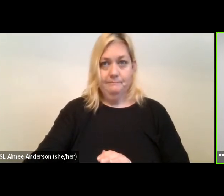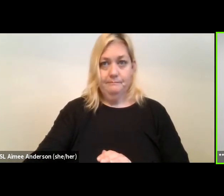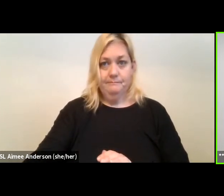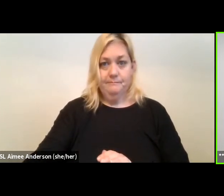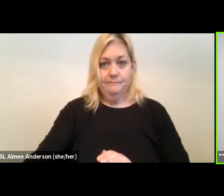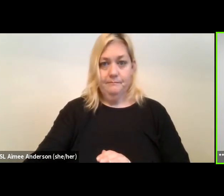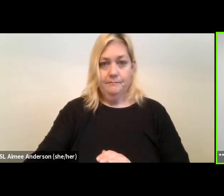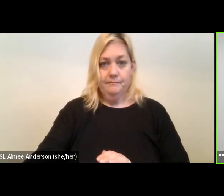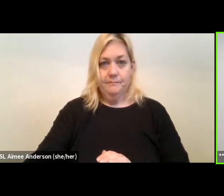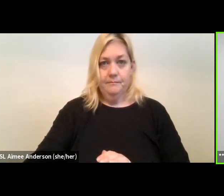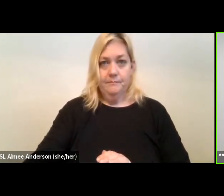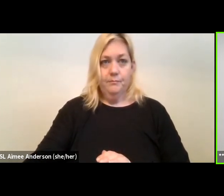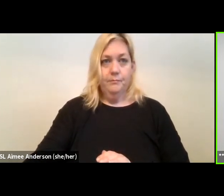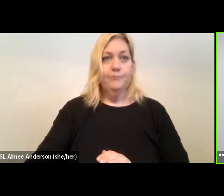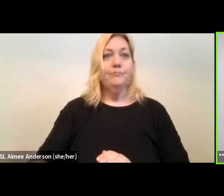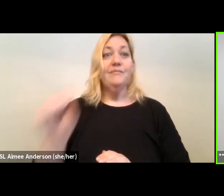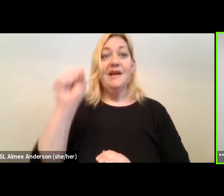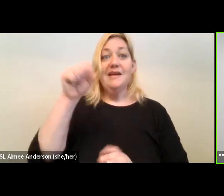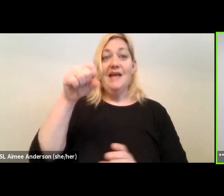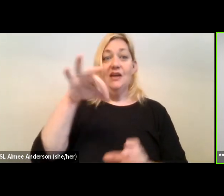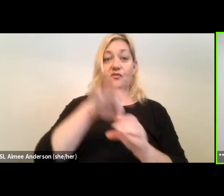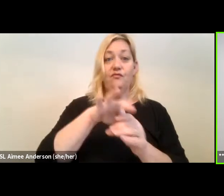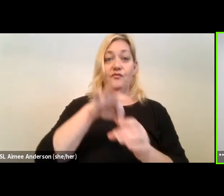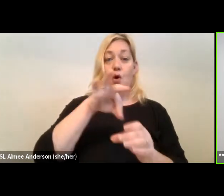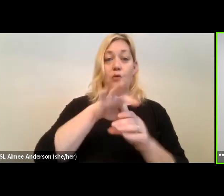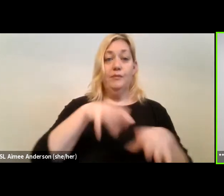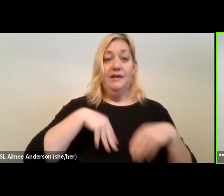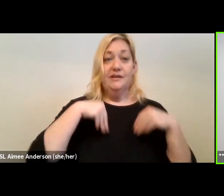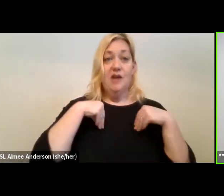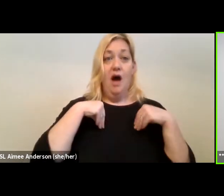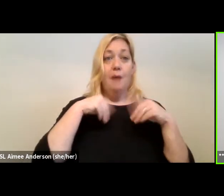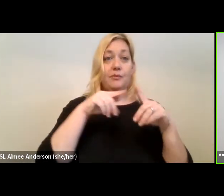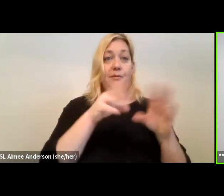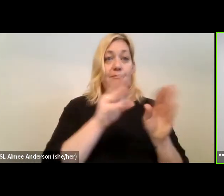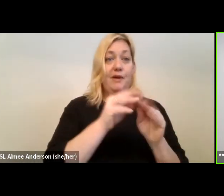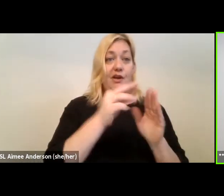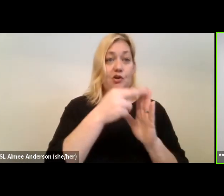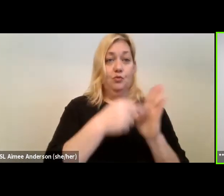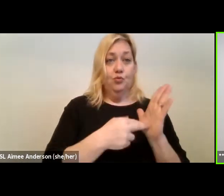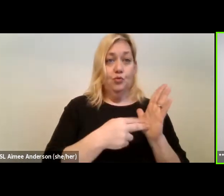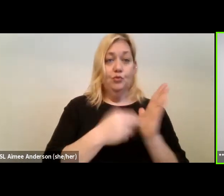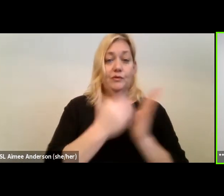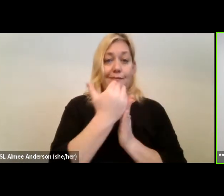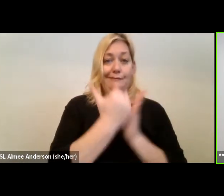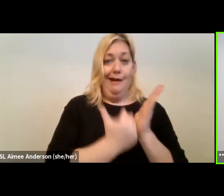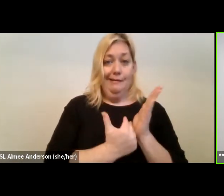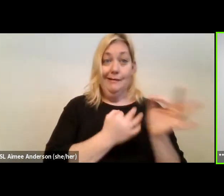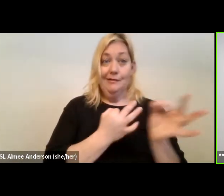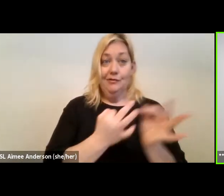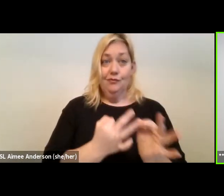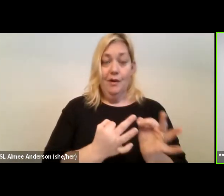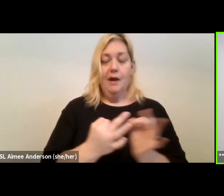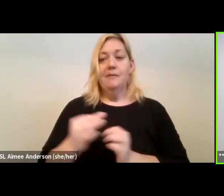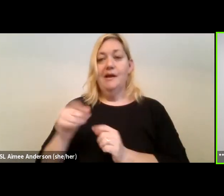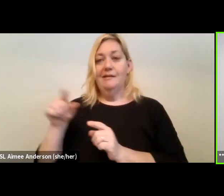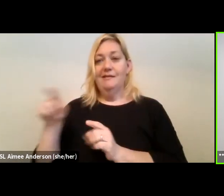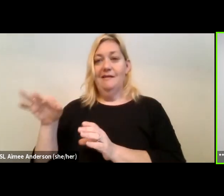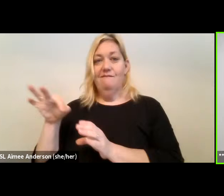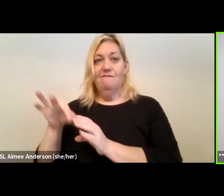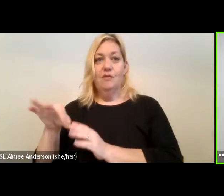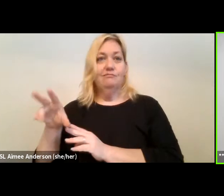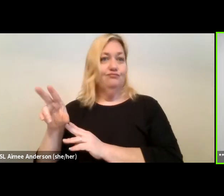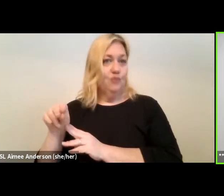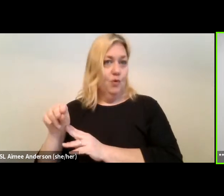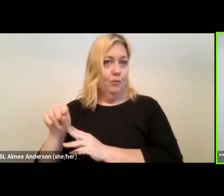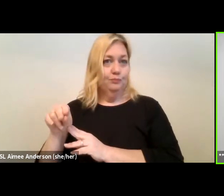Okay. Again, a yes vote is to adopt the meeting rules and guidelines as described. A no vote is to not adopt those